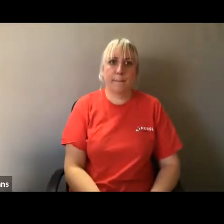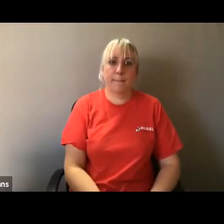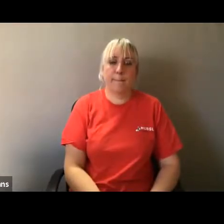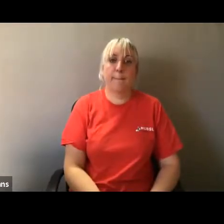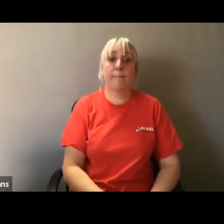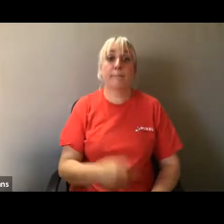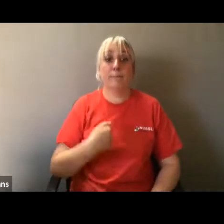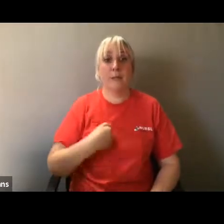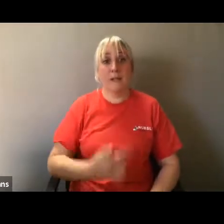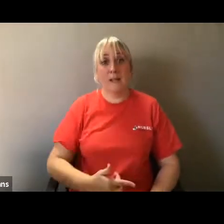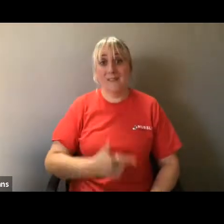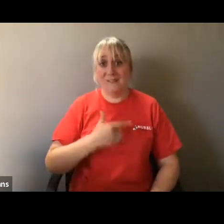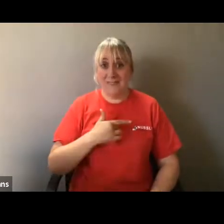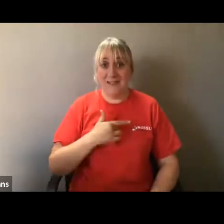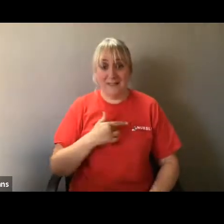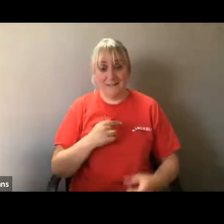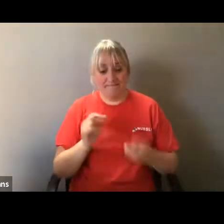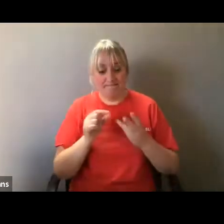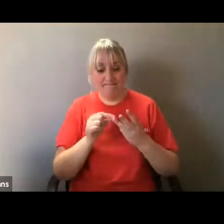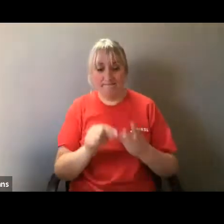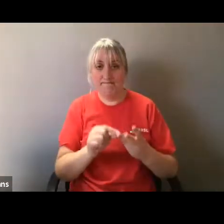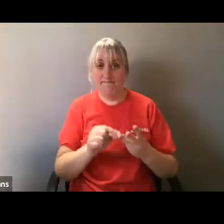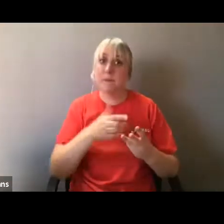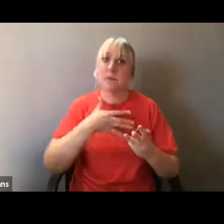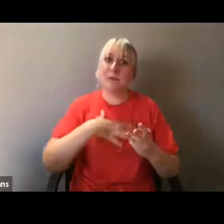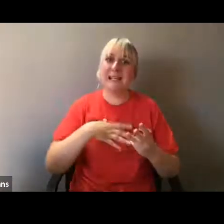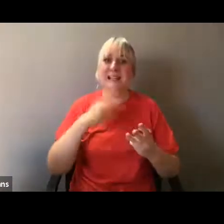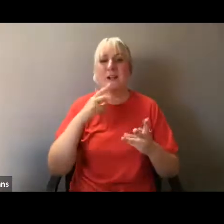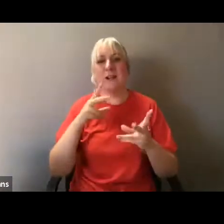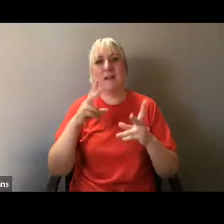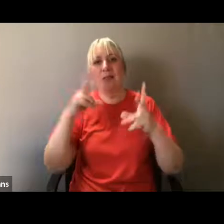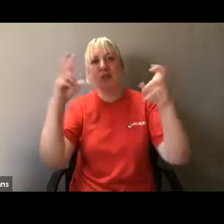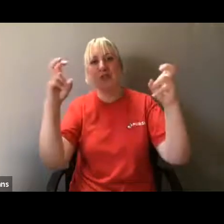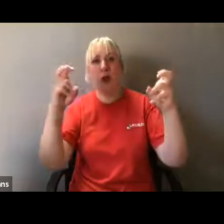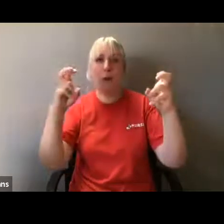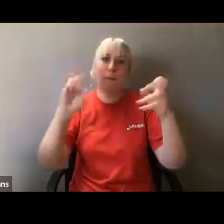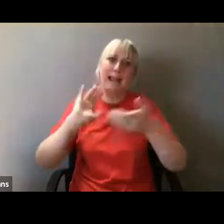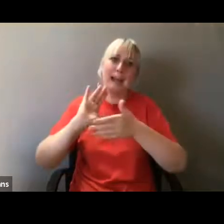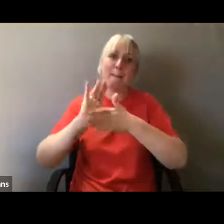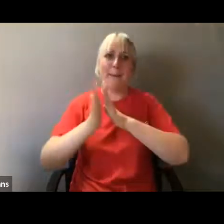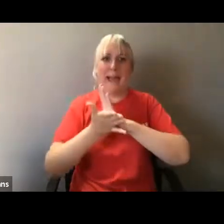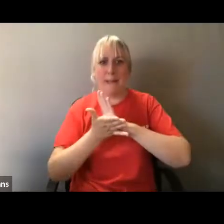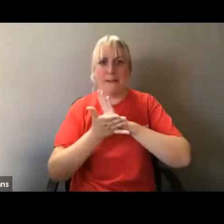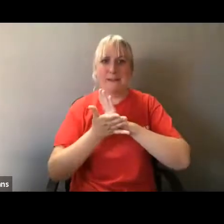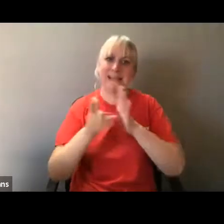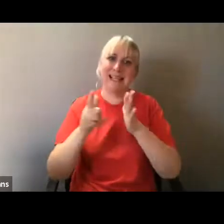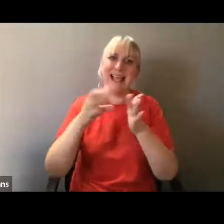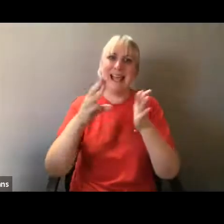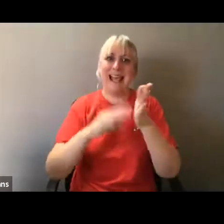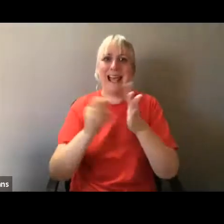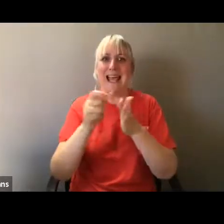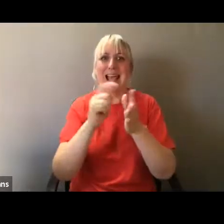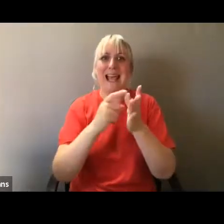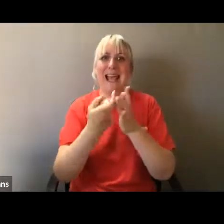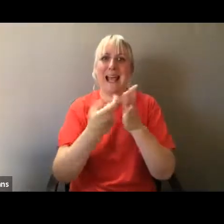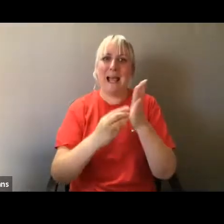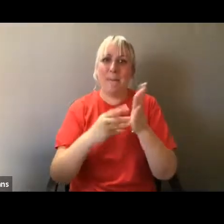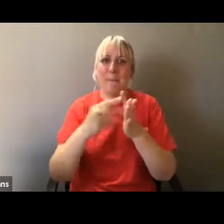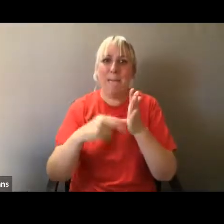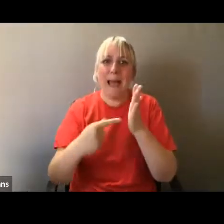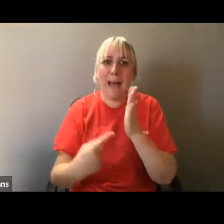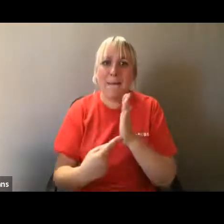Additionally, I think we also need to address the fact that the term impairment doesn't fit for many people who nevertheless experience disabling